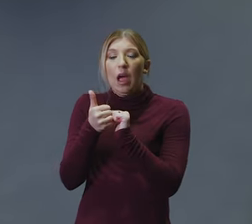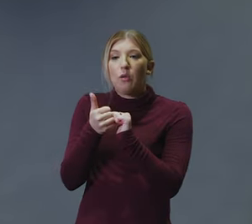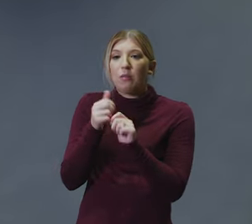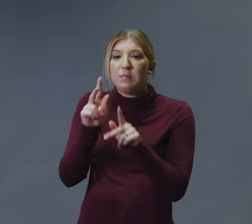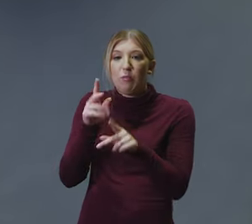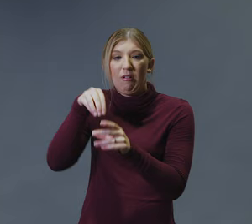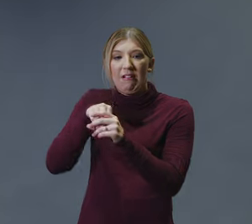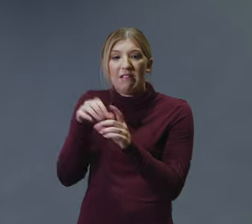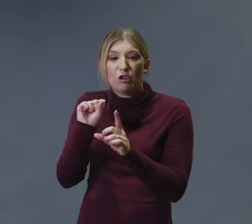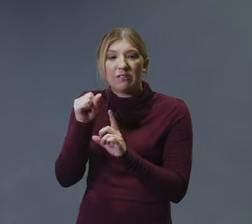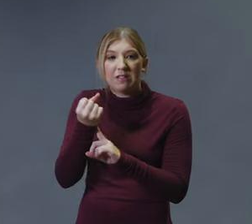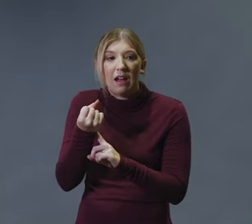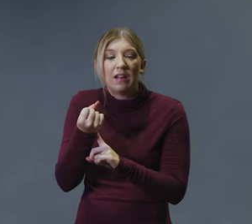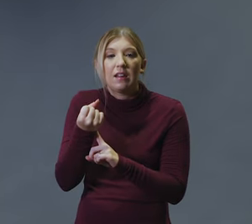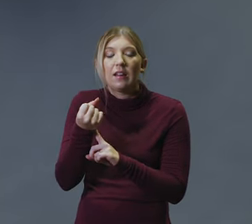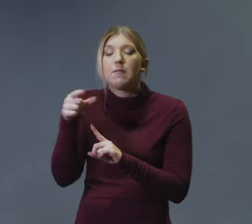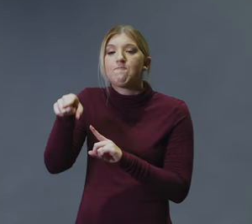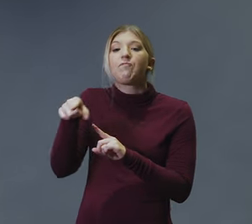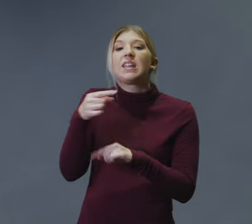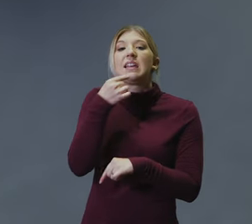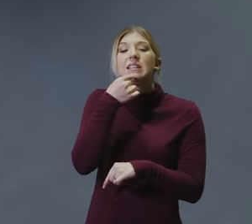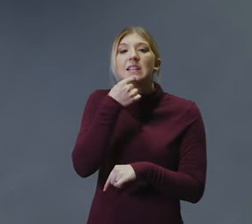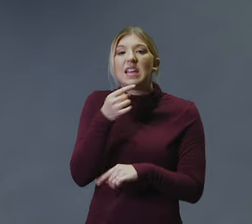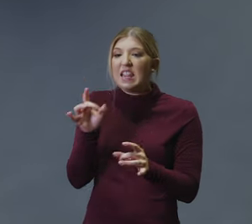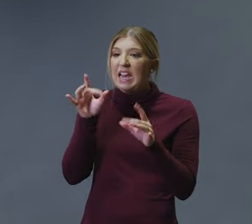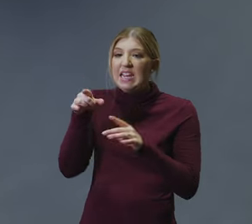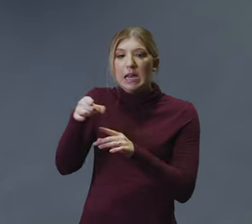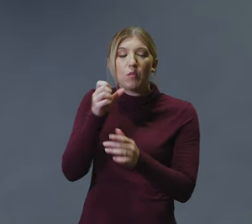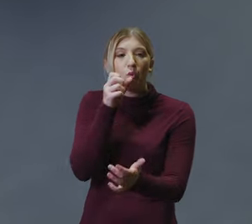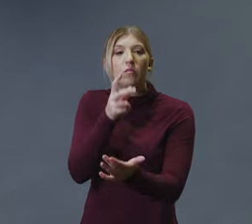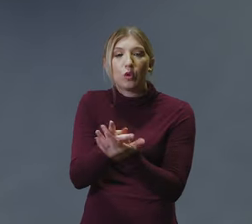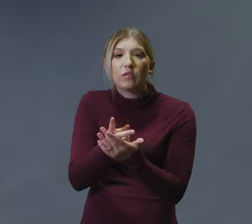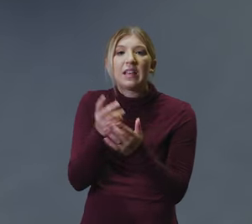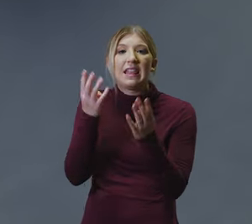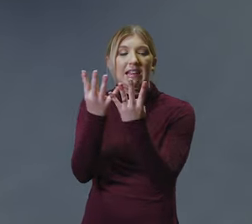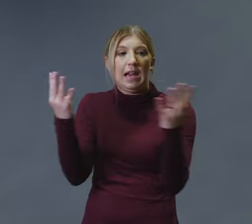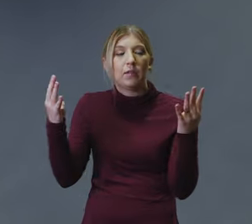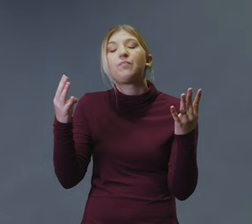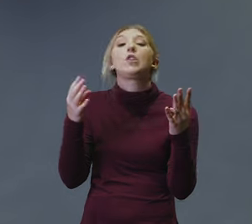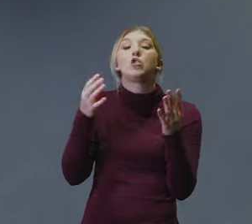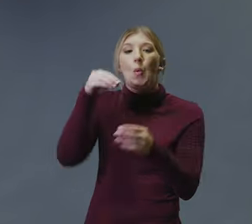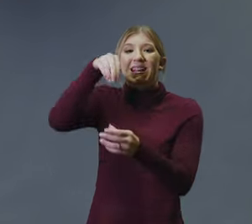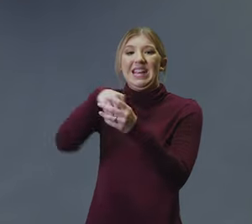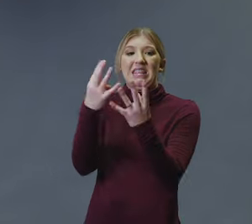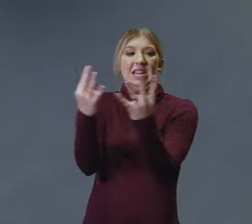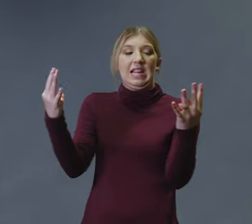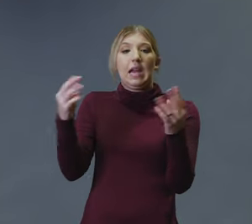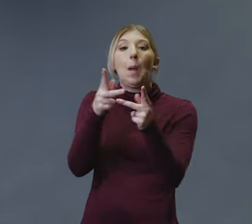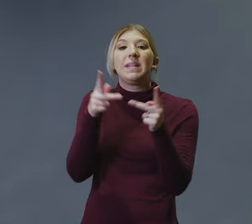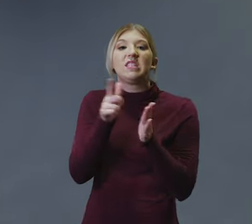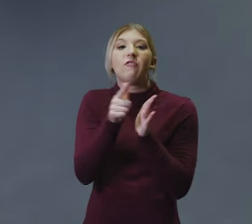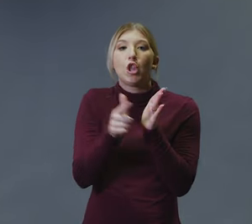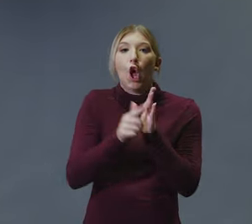at verse 10 of chapter 5. It says, "They hate him who reproves in the gate." Now, when you read "in the gate," that means the place of law